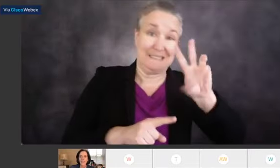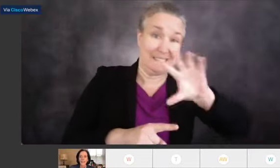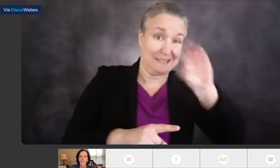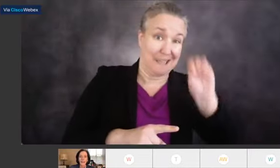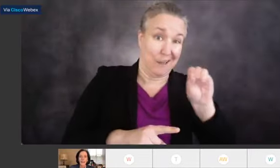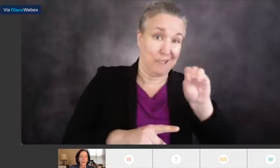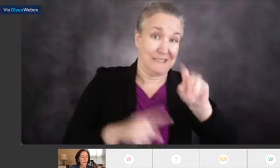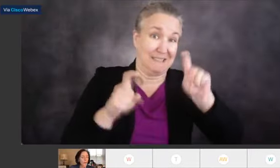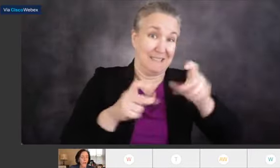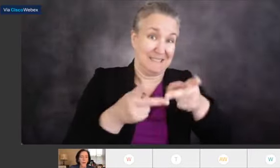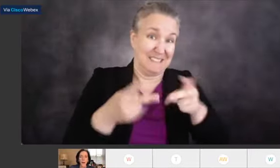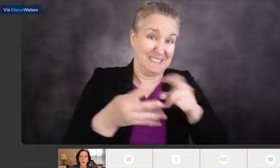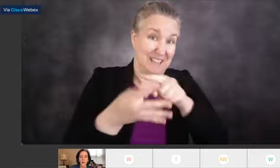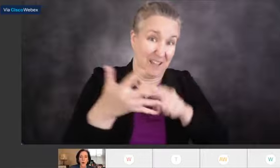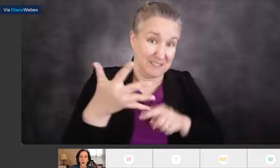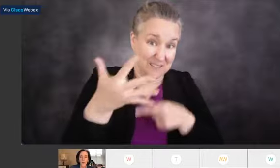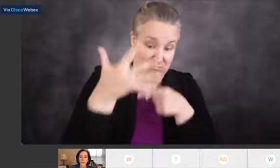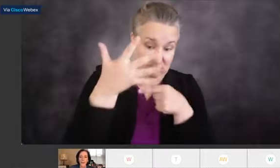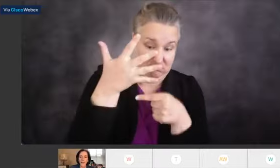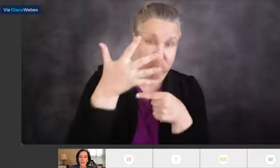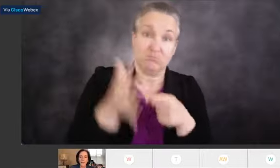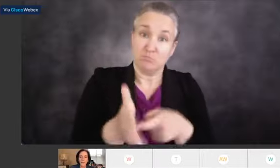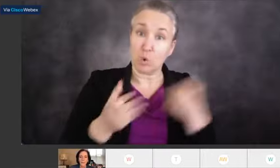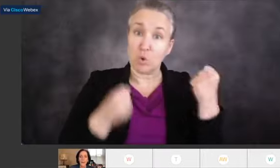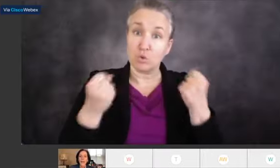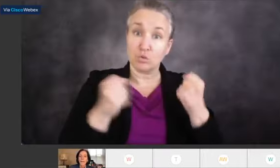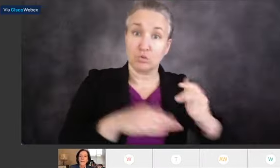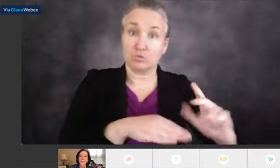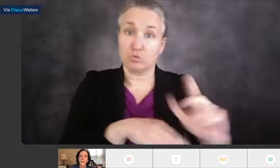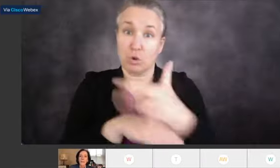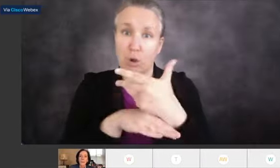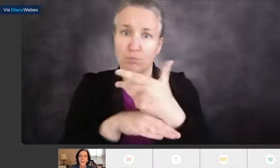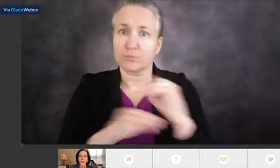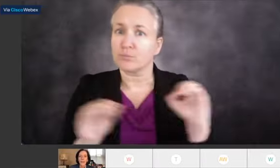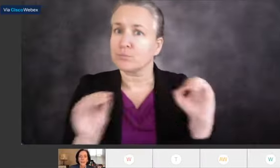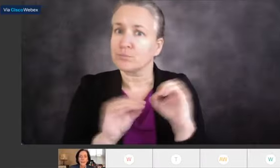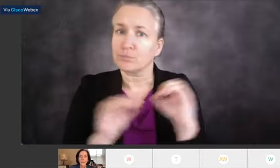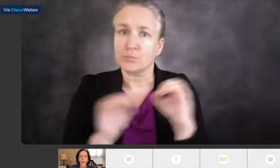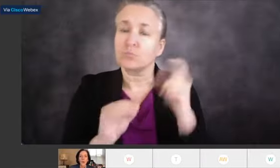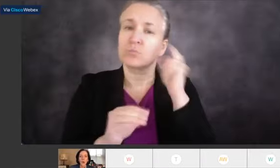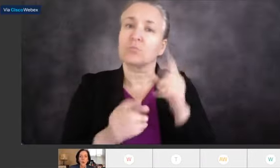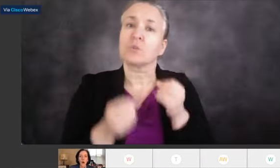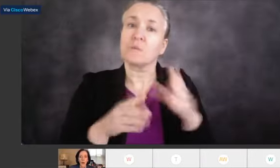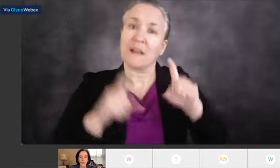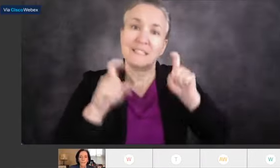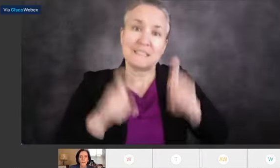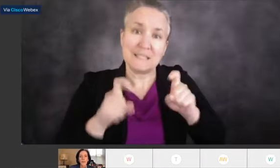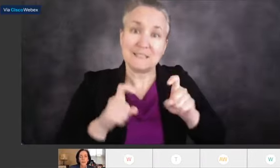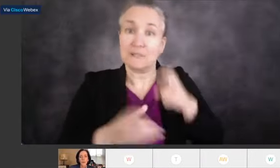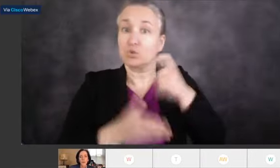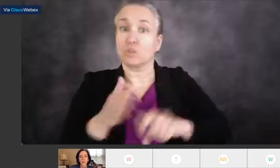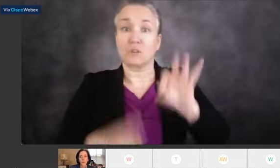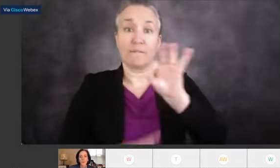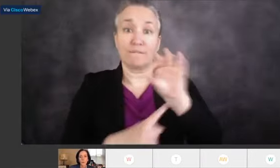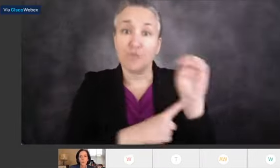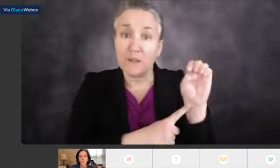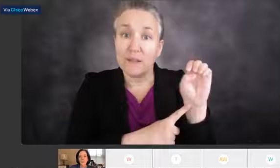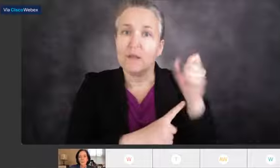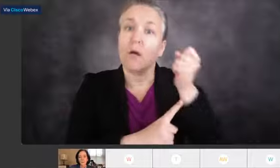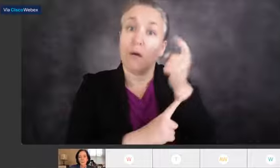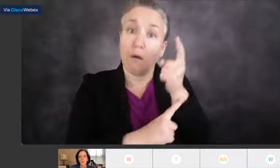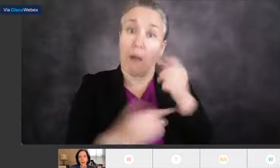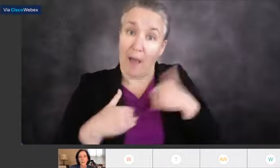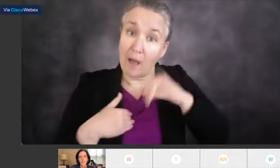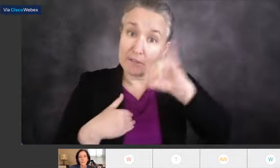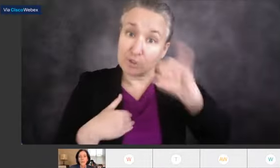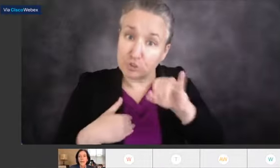COVID-19 testing sites do not require a car to be tested. These sites provide testing at no cost, though insurance will be